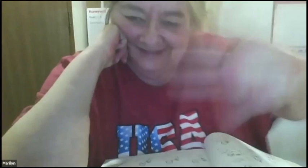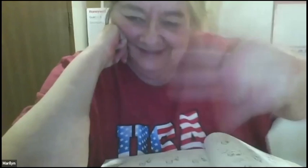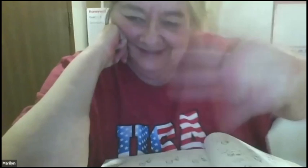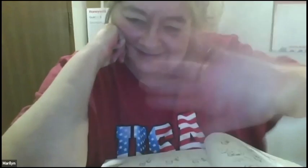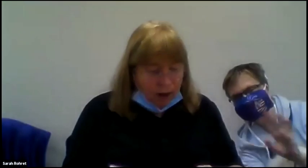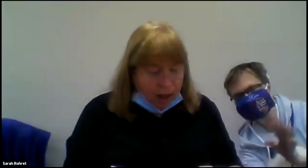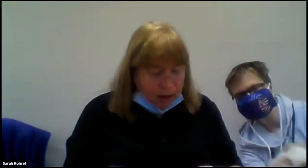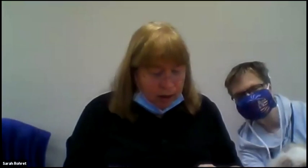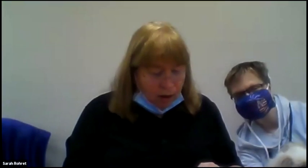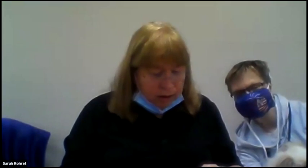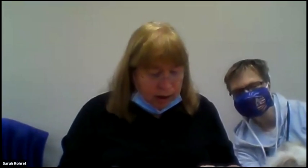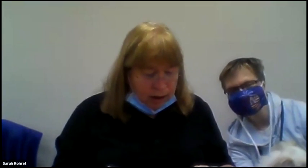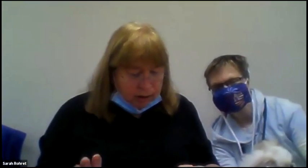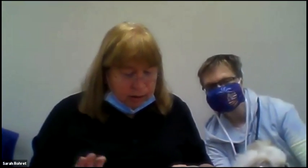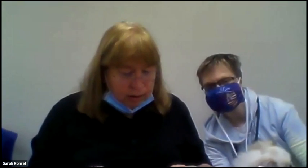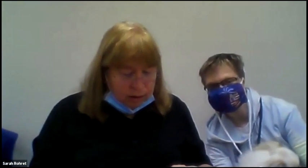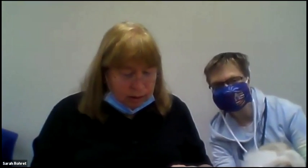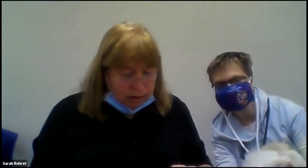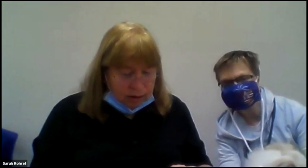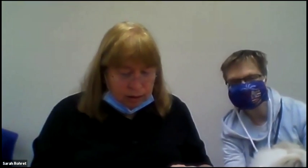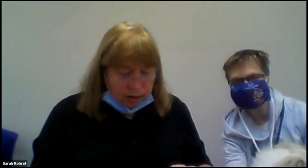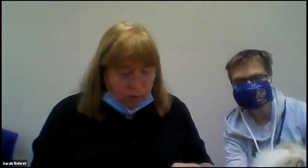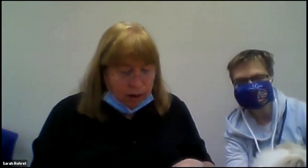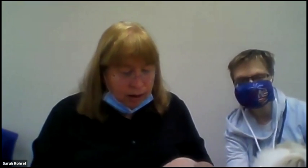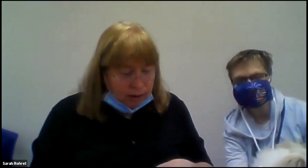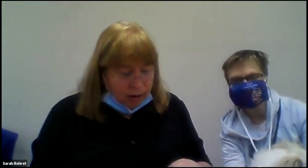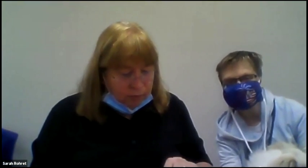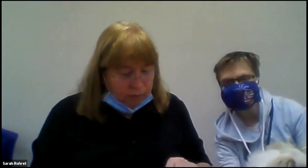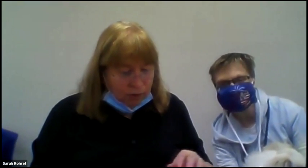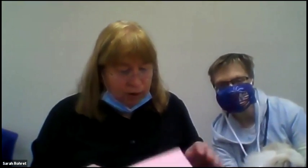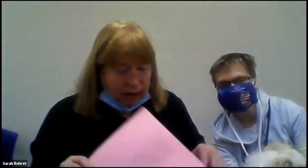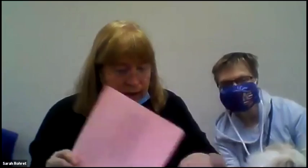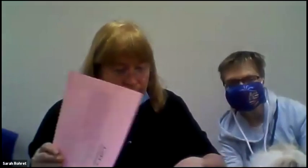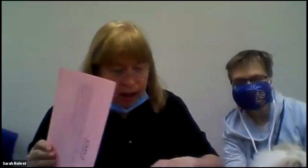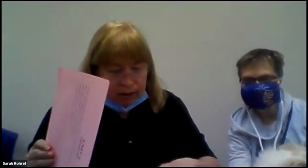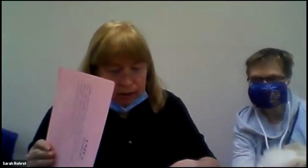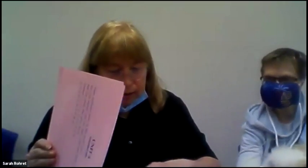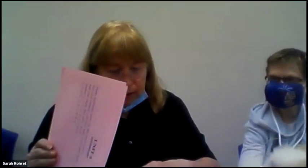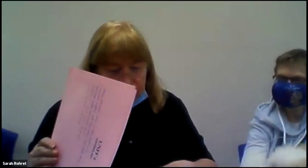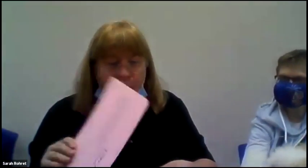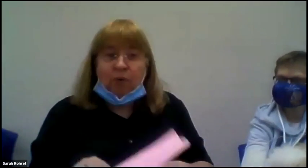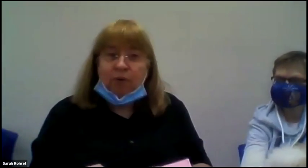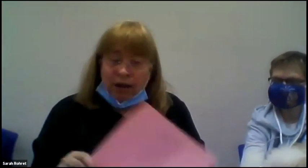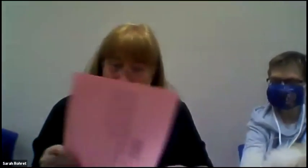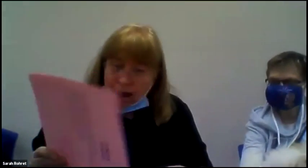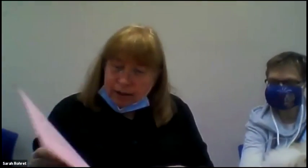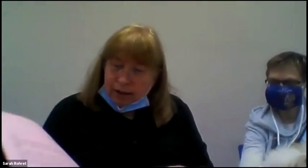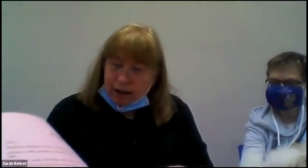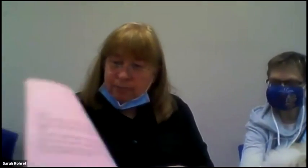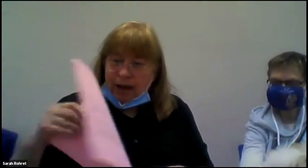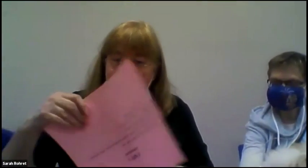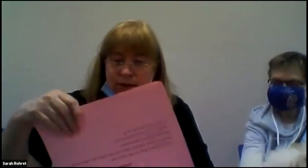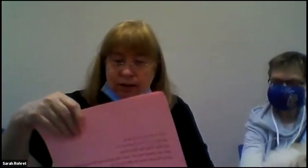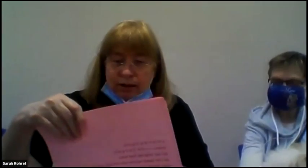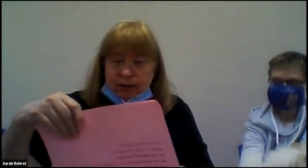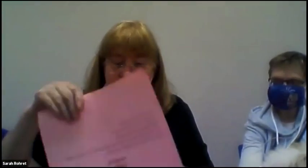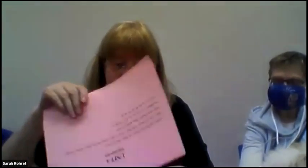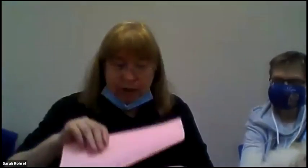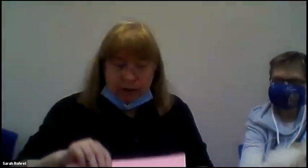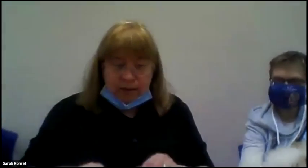Okay, we got it all done. Yay. I thought we've already done that. So I find that just a little bit,